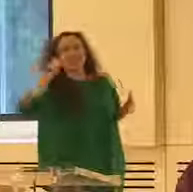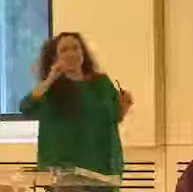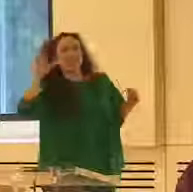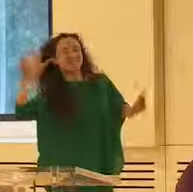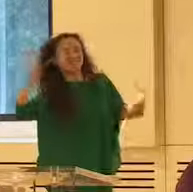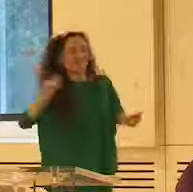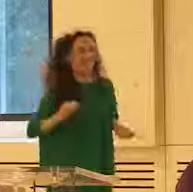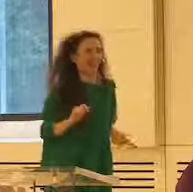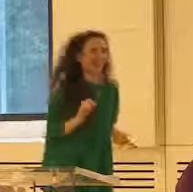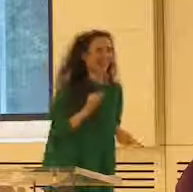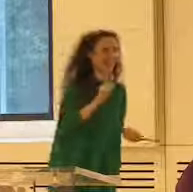Are you okay,